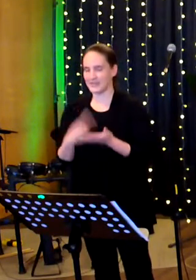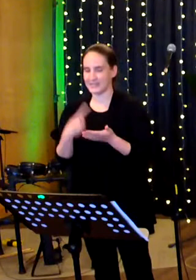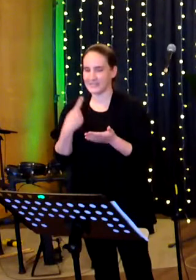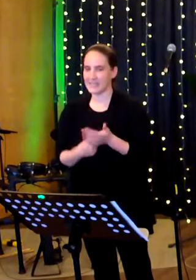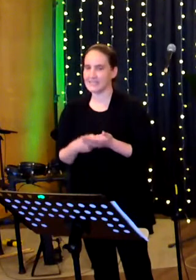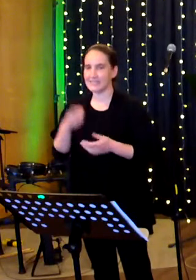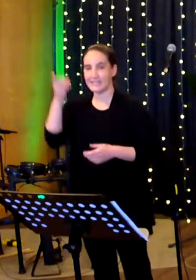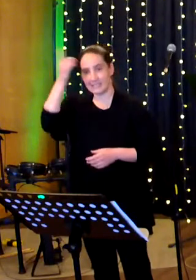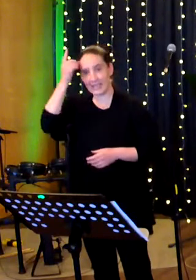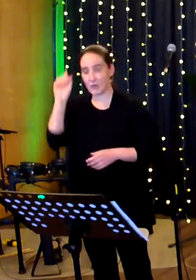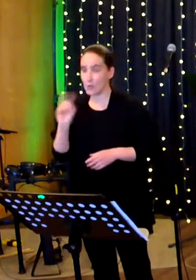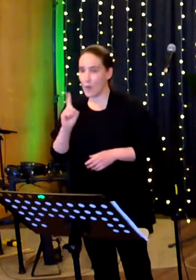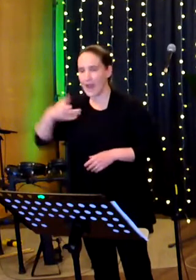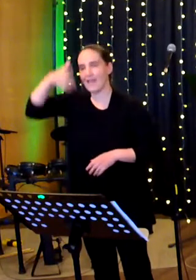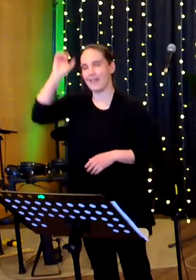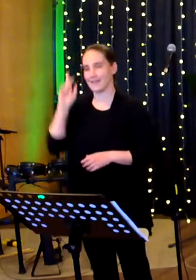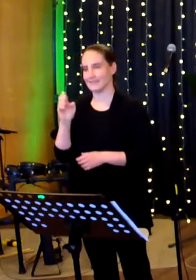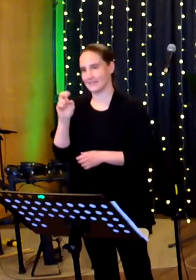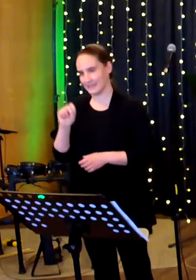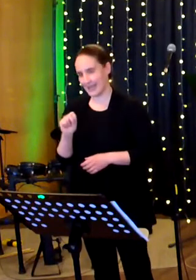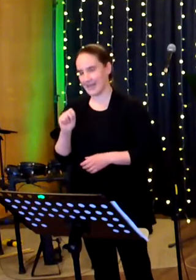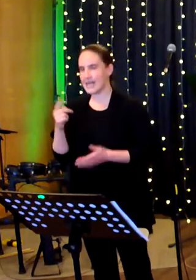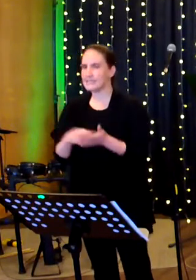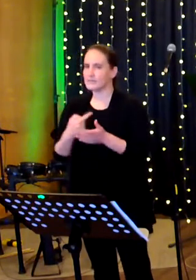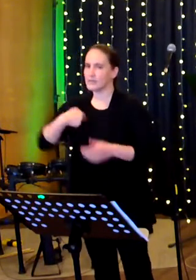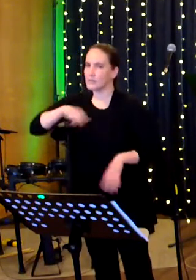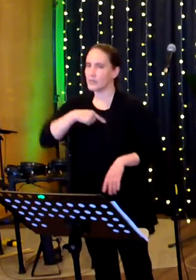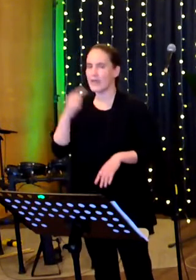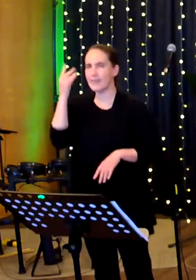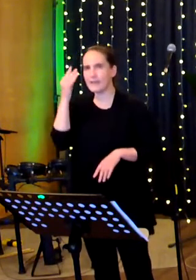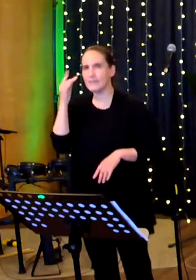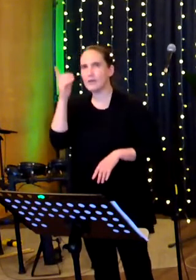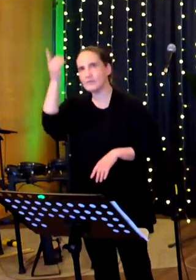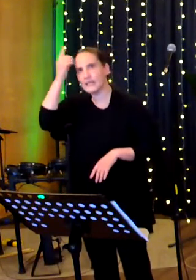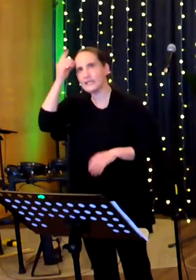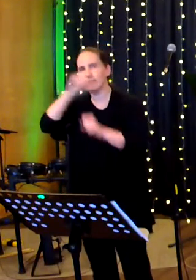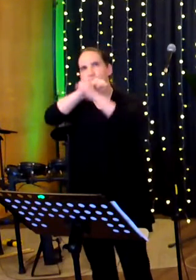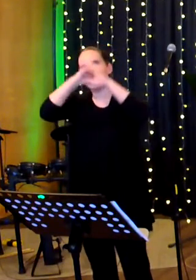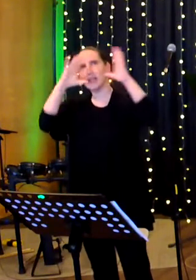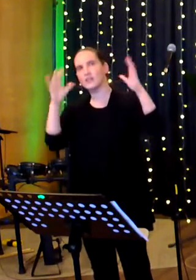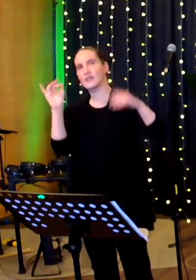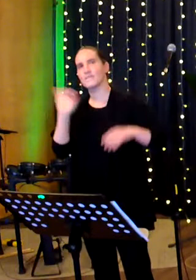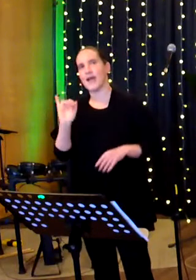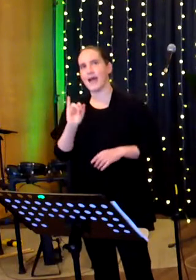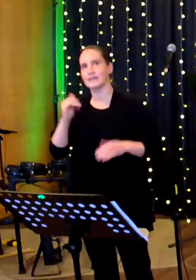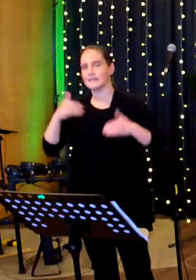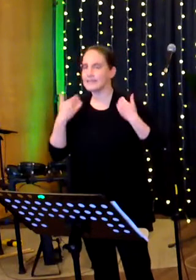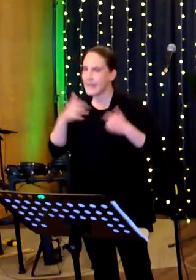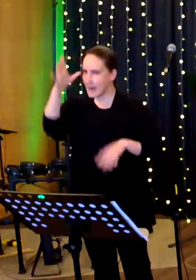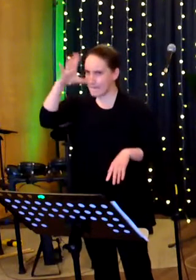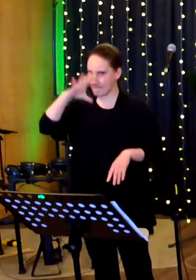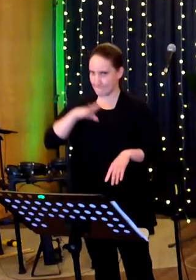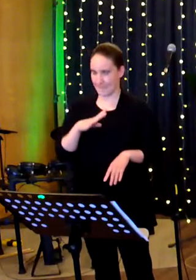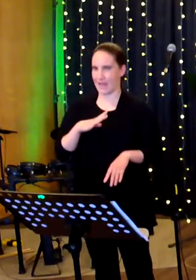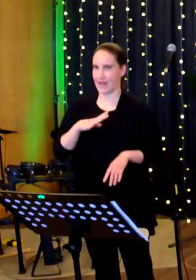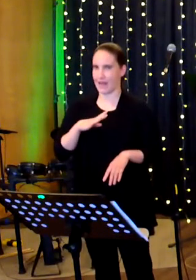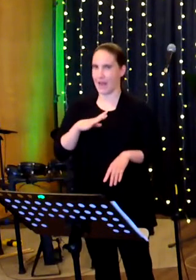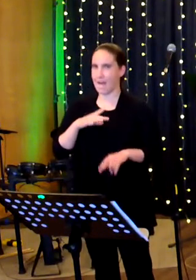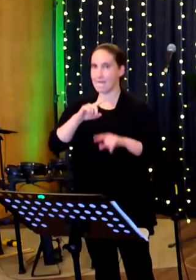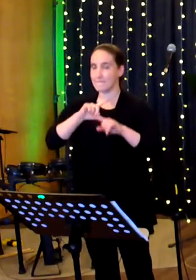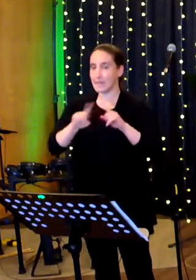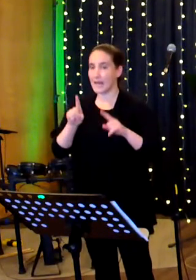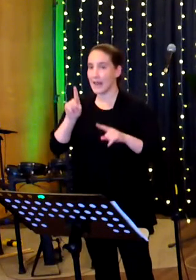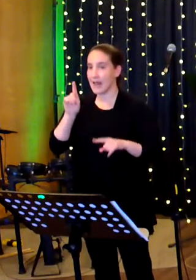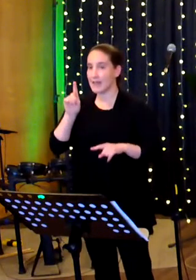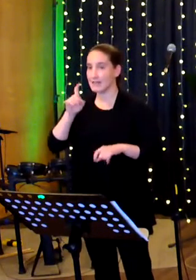time, sometimes we think of Daniel as a young man, you know, this handsome, young, strong man. He's thrown into the lion's den. Daniel was actually about